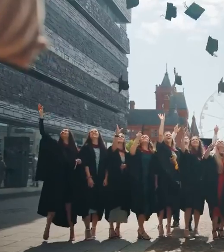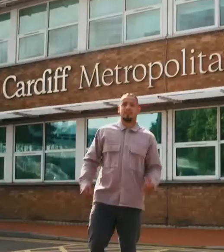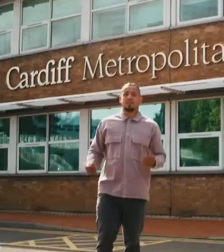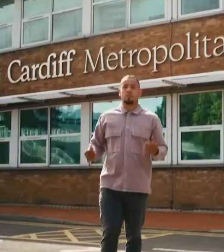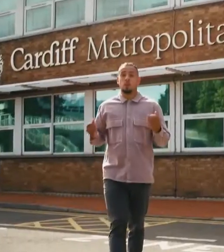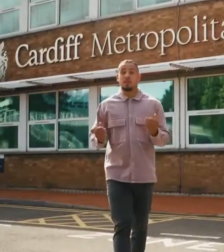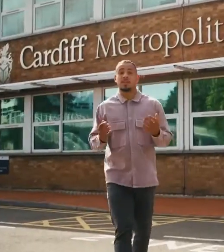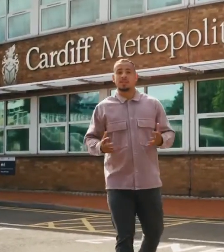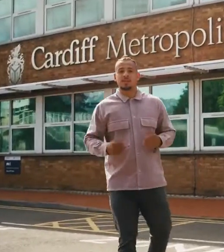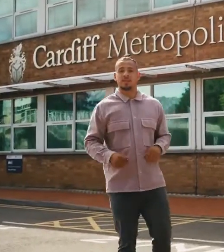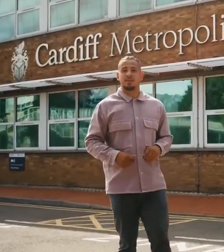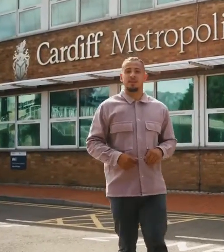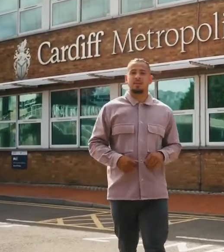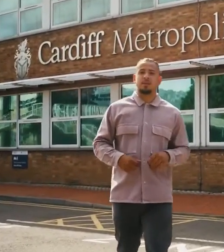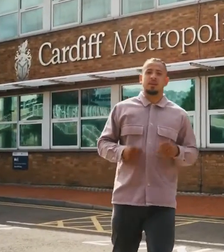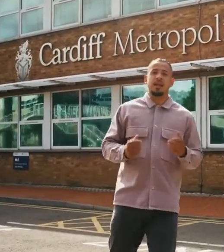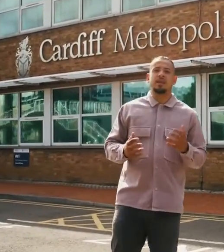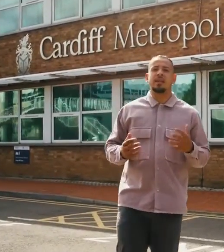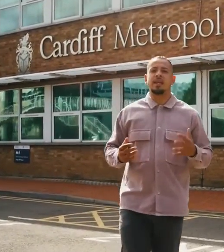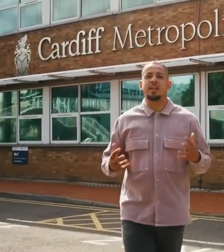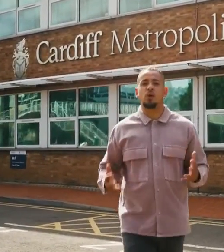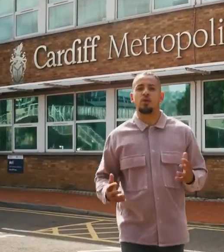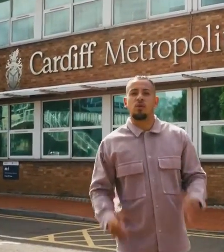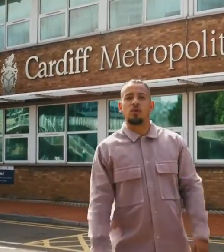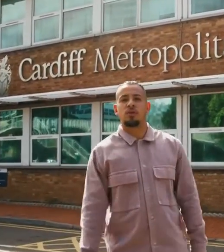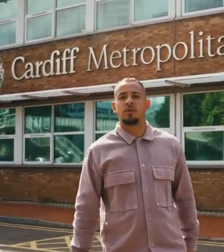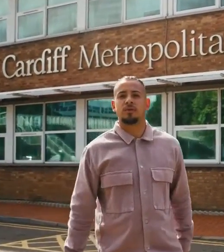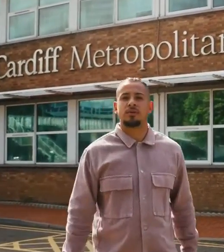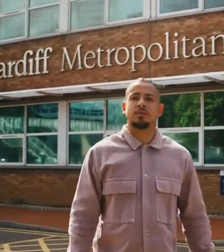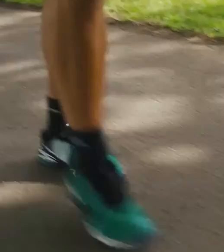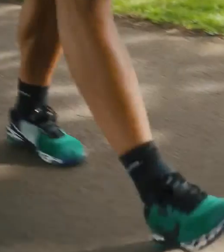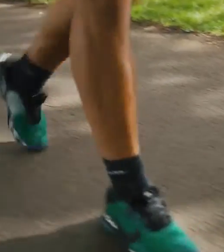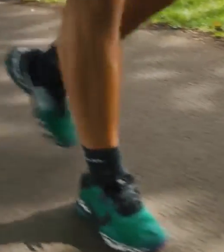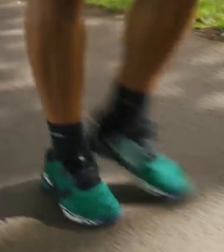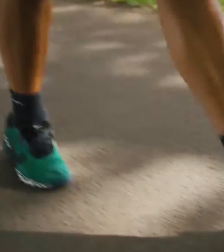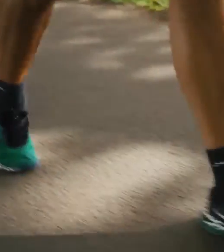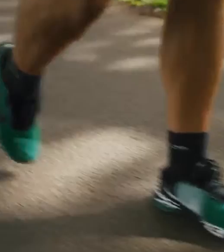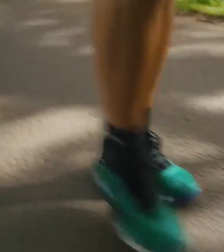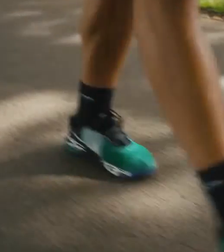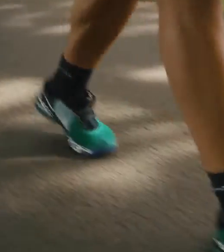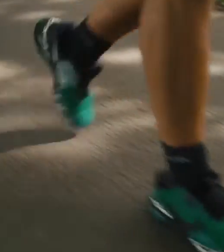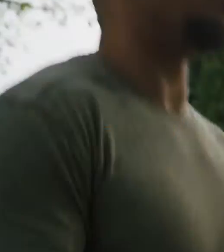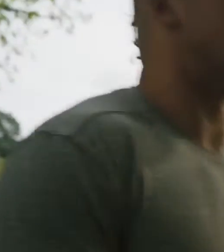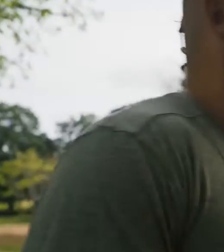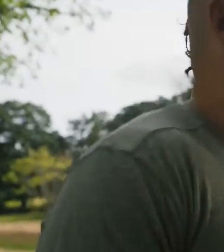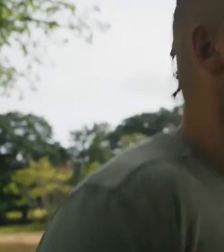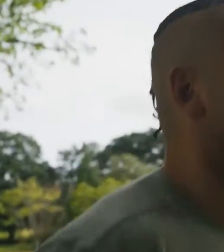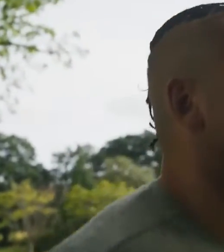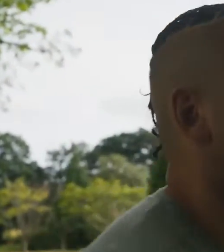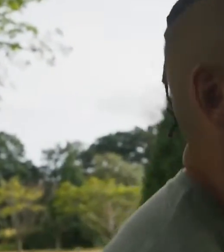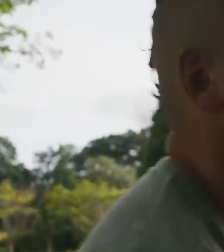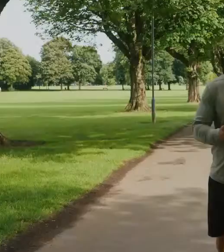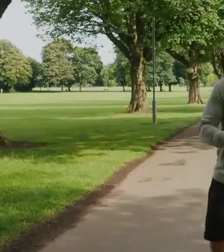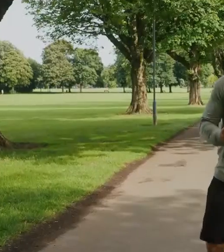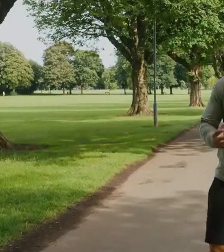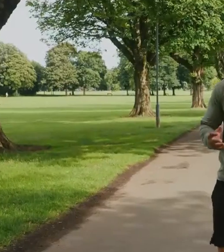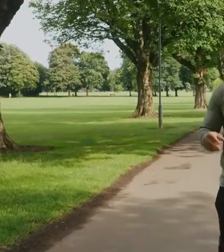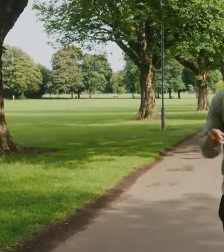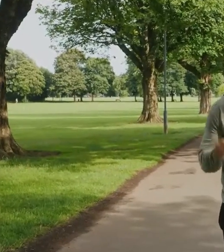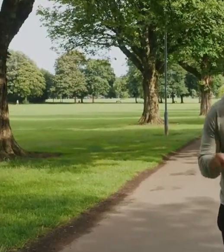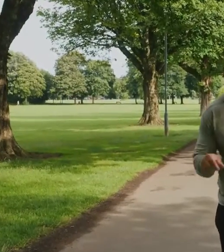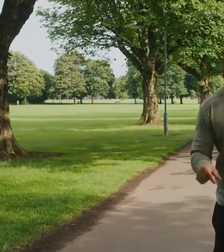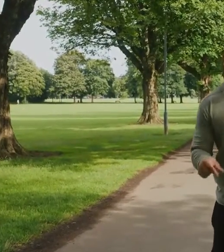alive. We did it. Needy Lloydo. We earned our degree with perseverance,